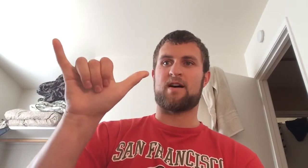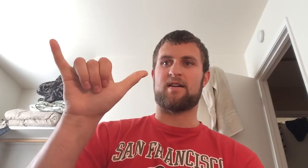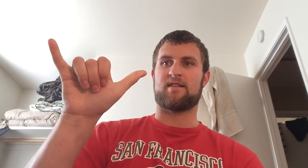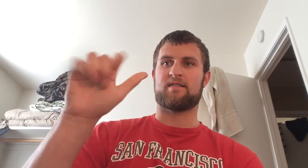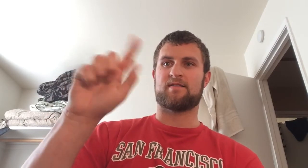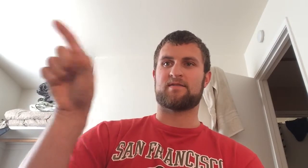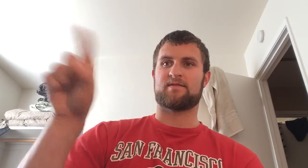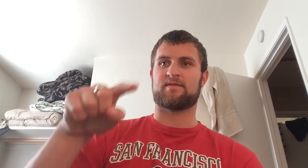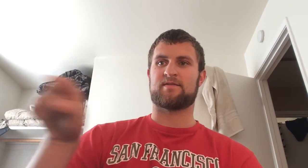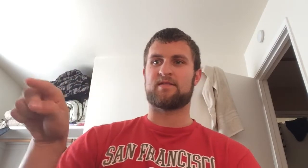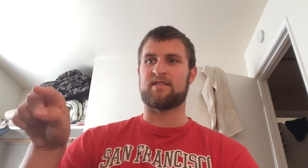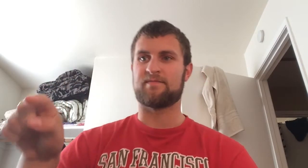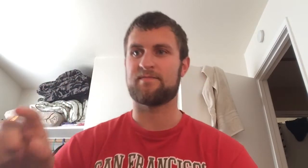Y, Z.